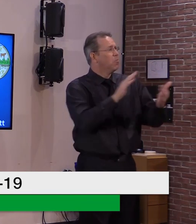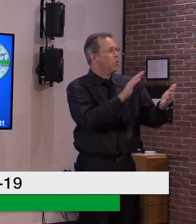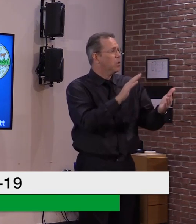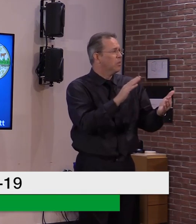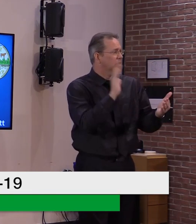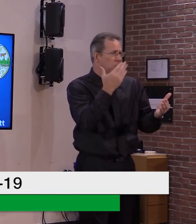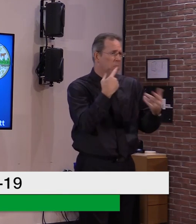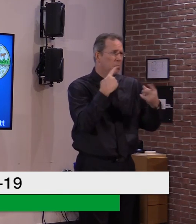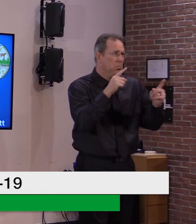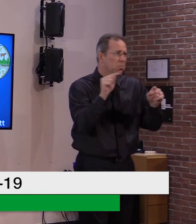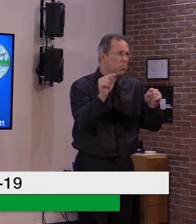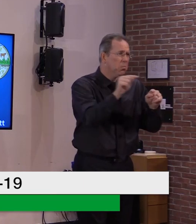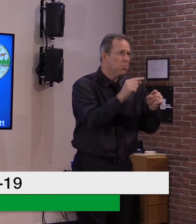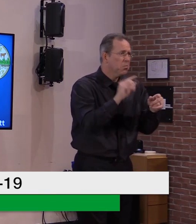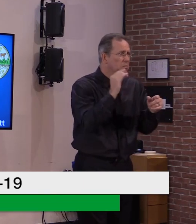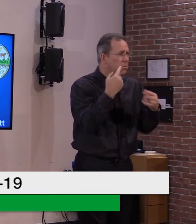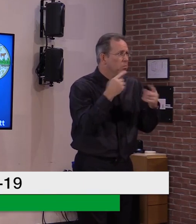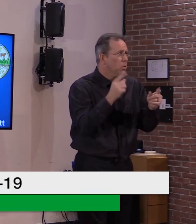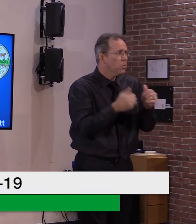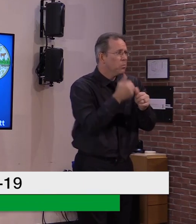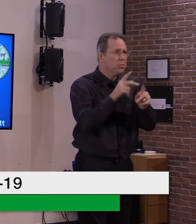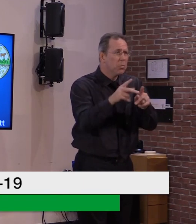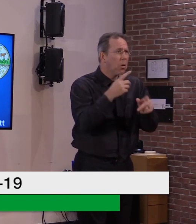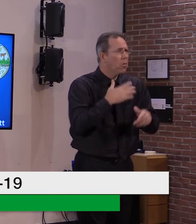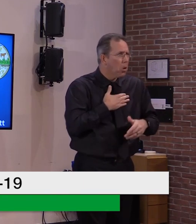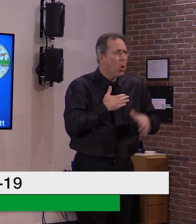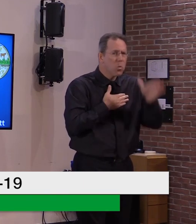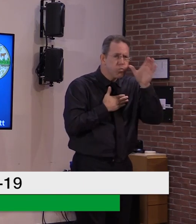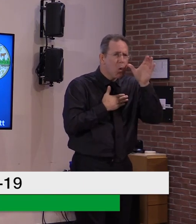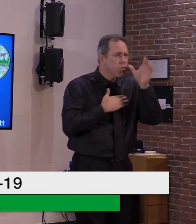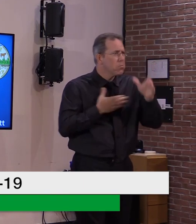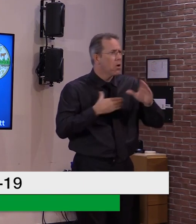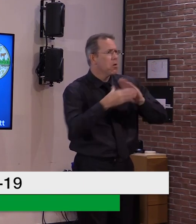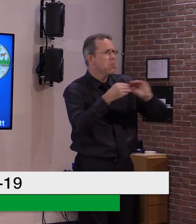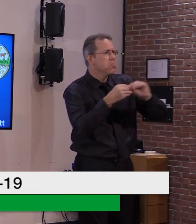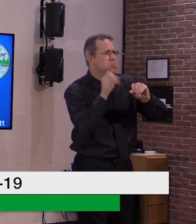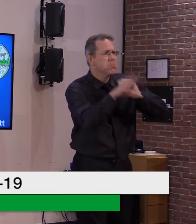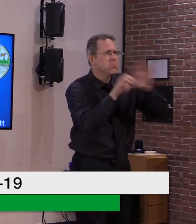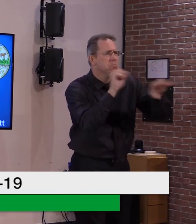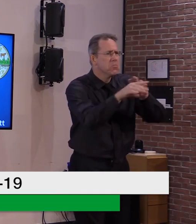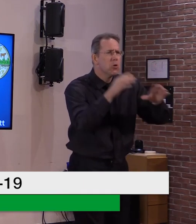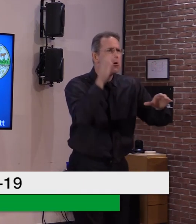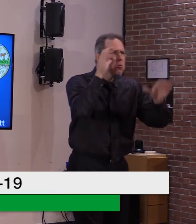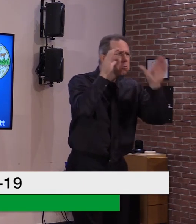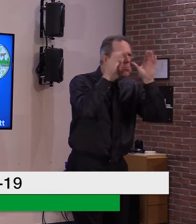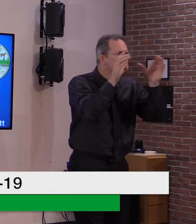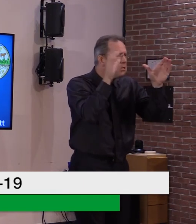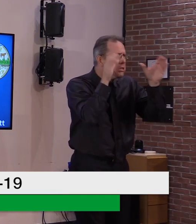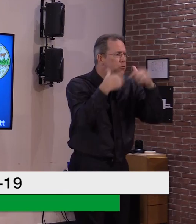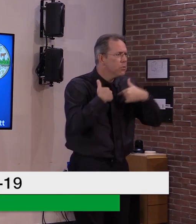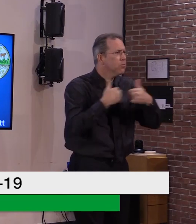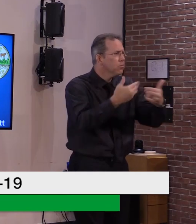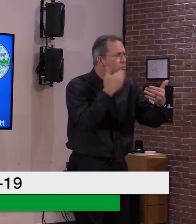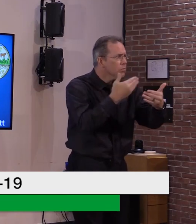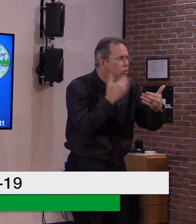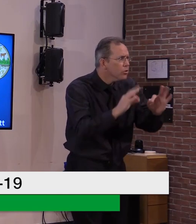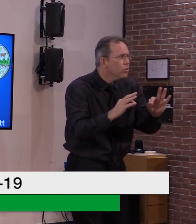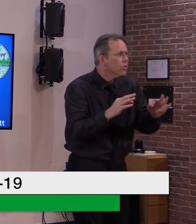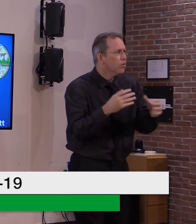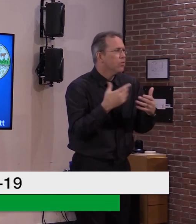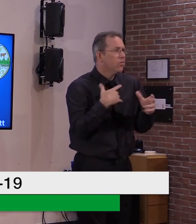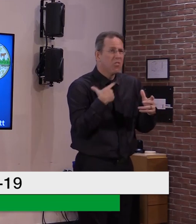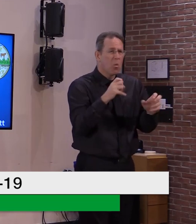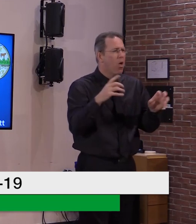thing and so we don't want to use a broad brush we don't want to use our limited resources